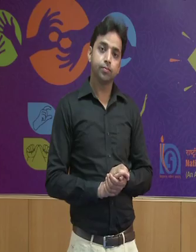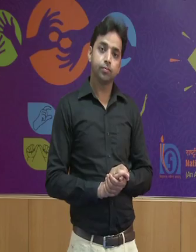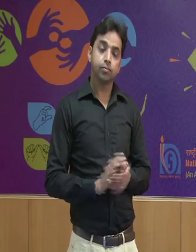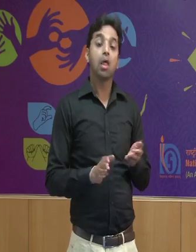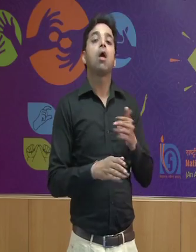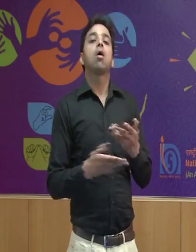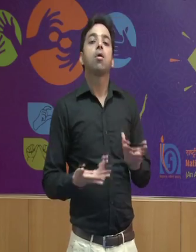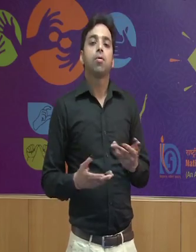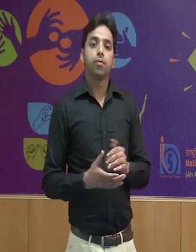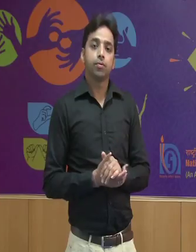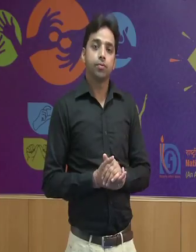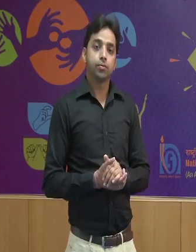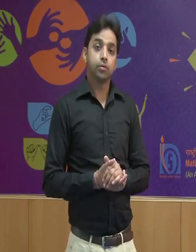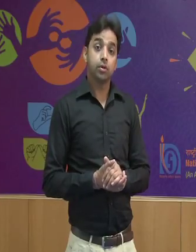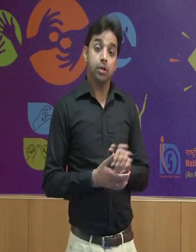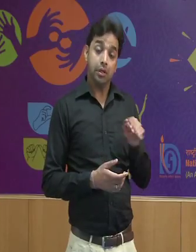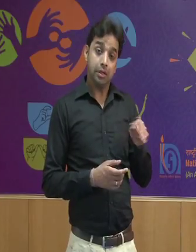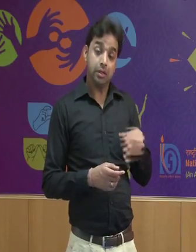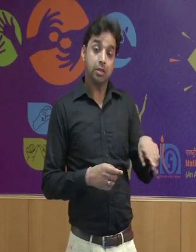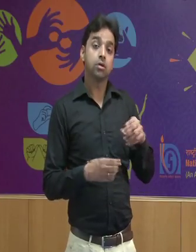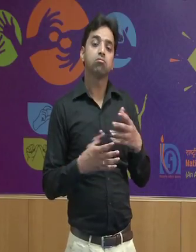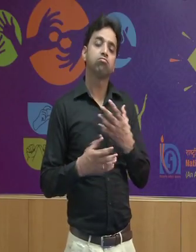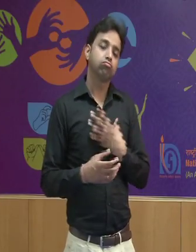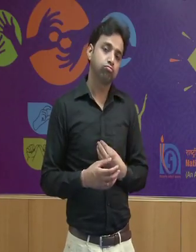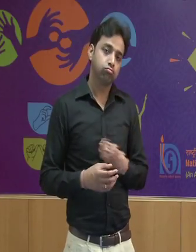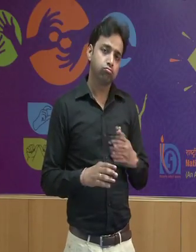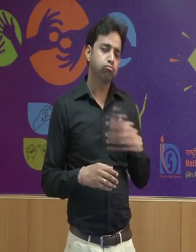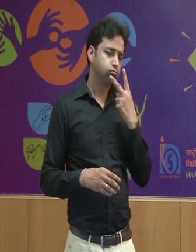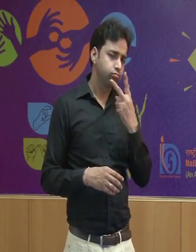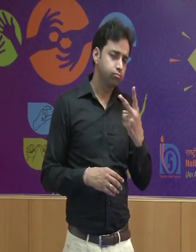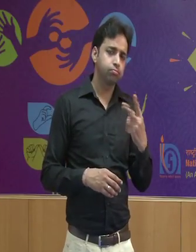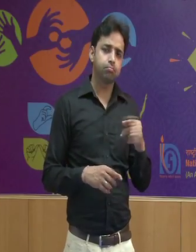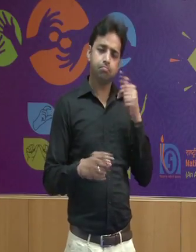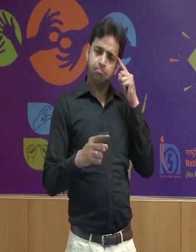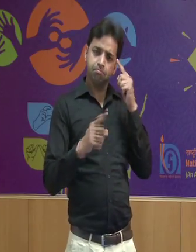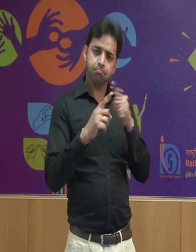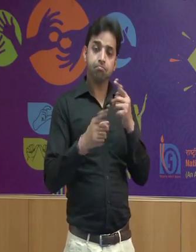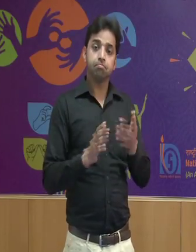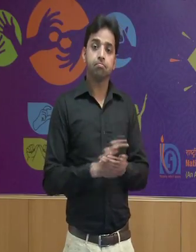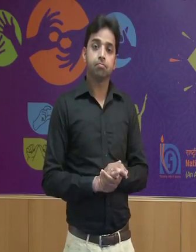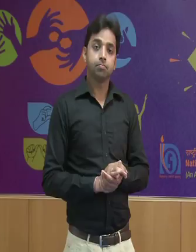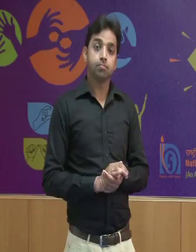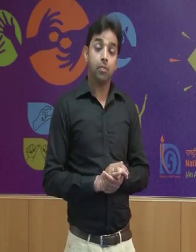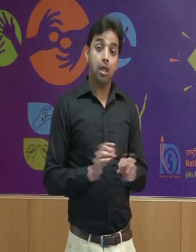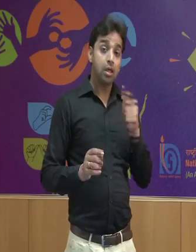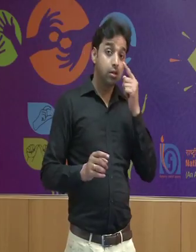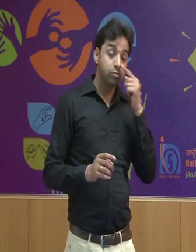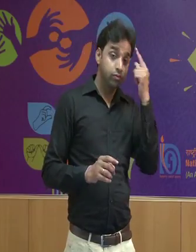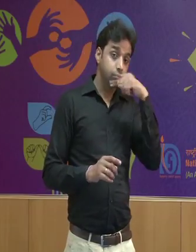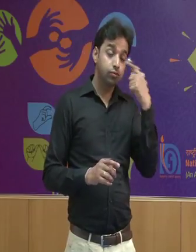However, it is sad to notice that still women face a lot of